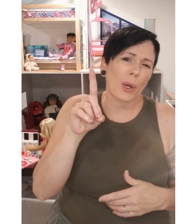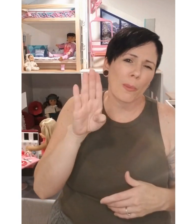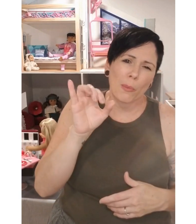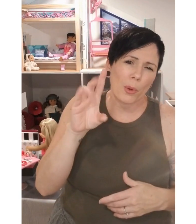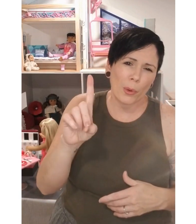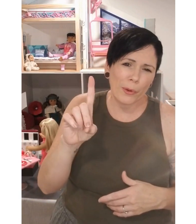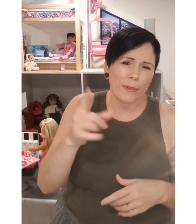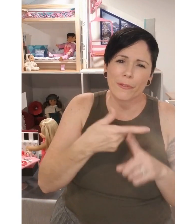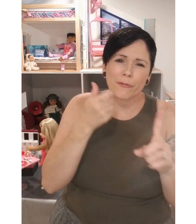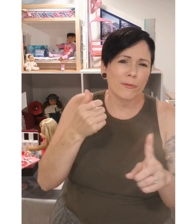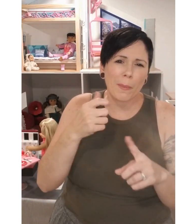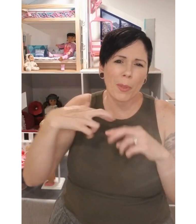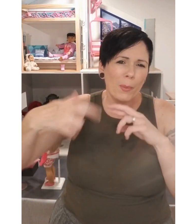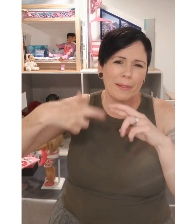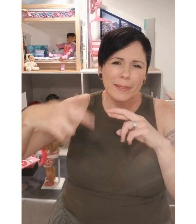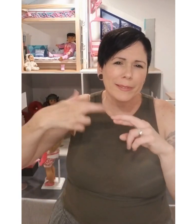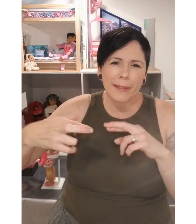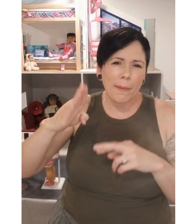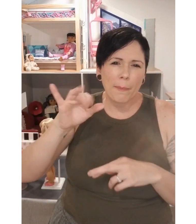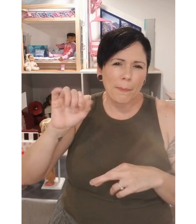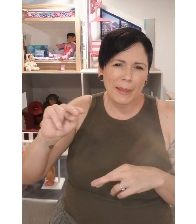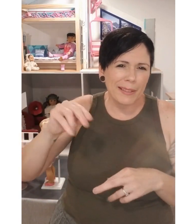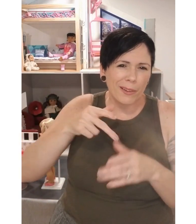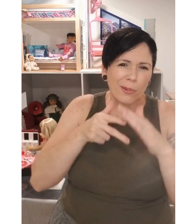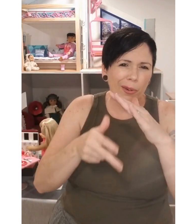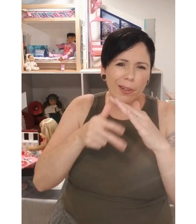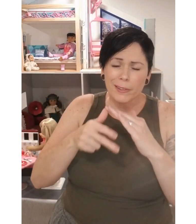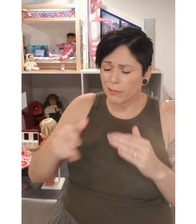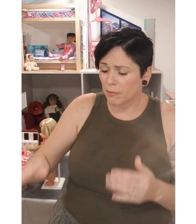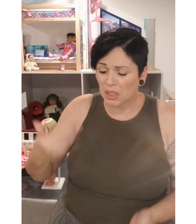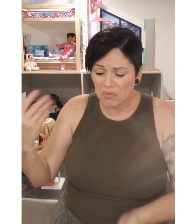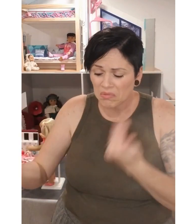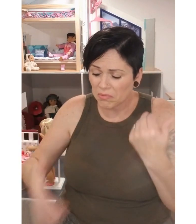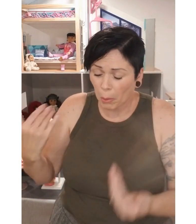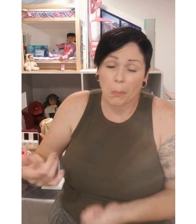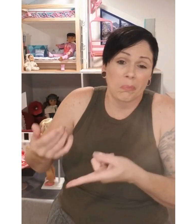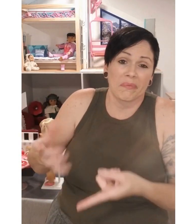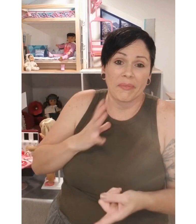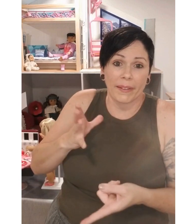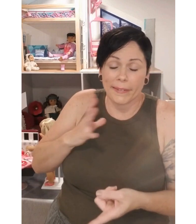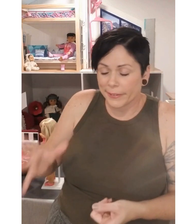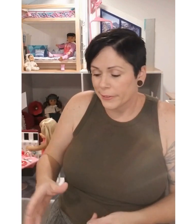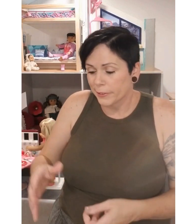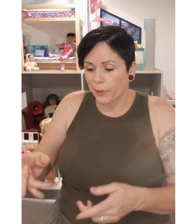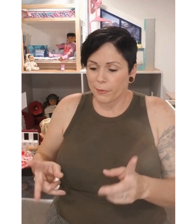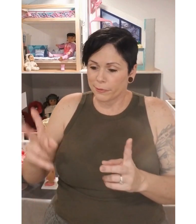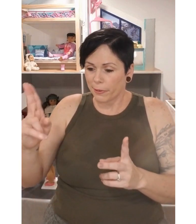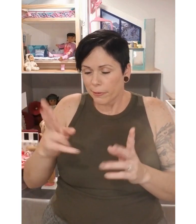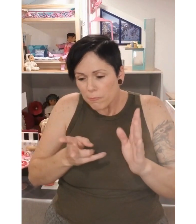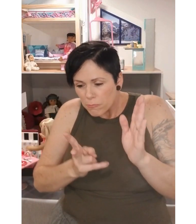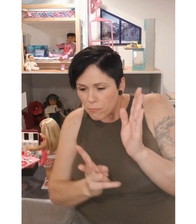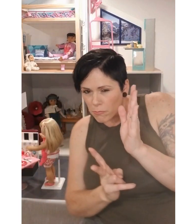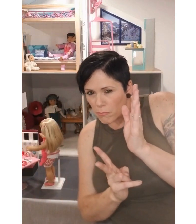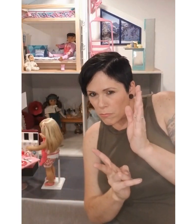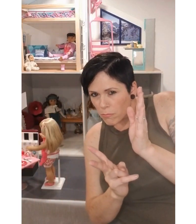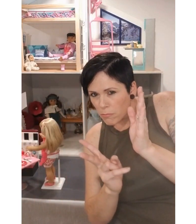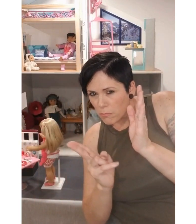bin in the garage and grabbed out some food container, and that's what I used as my template.